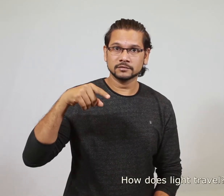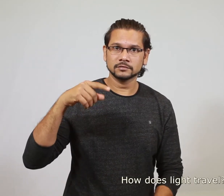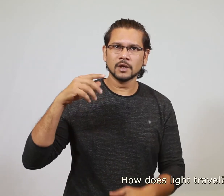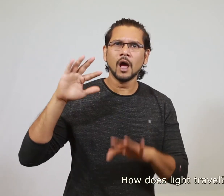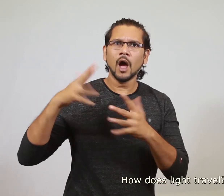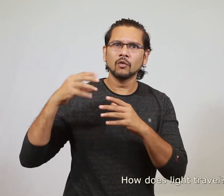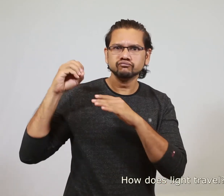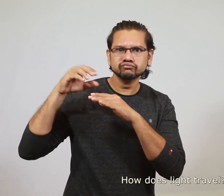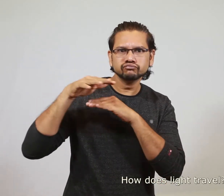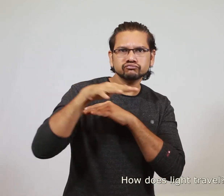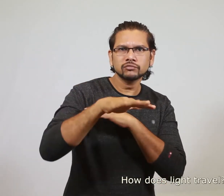How does light travel?